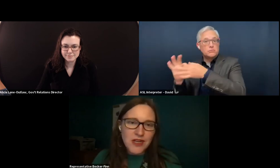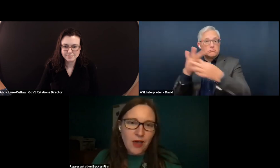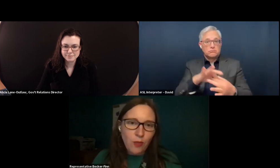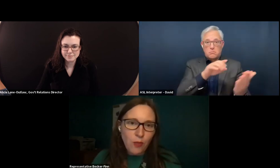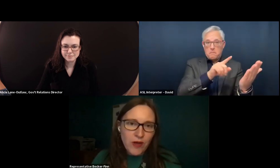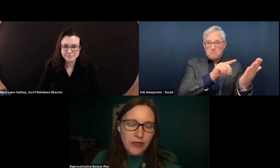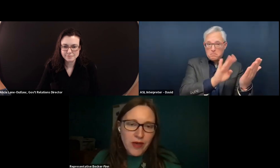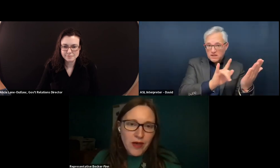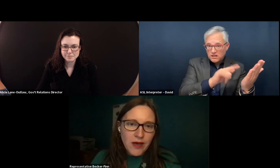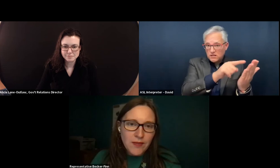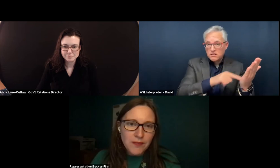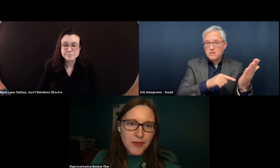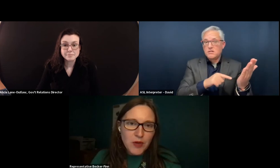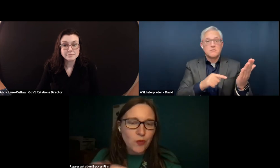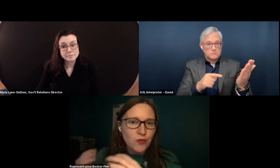others need help with,